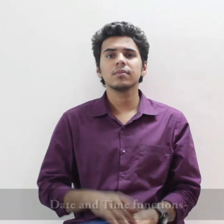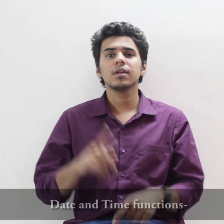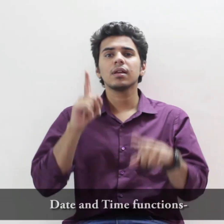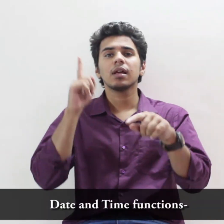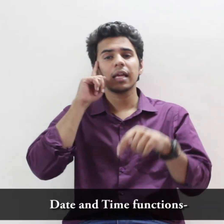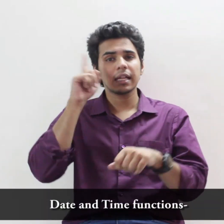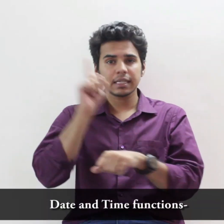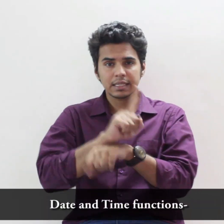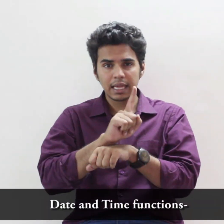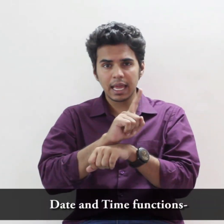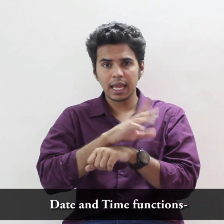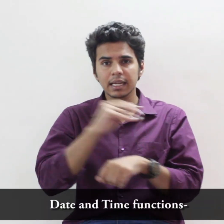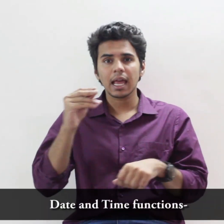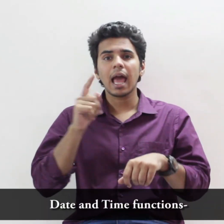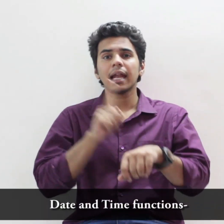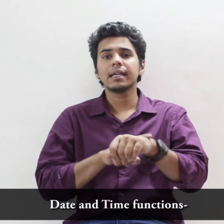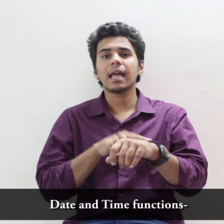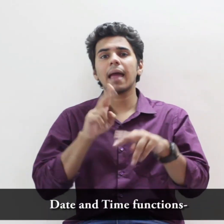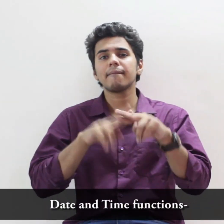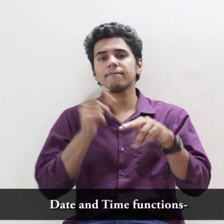date and time functions.